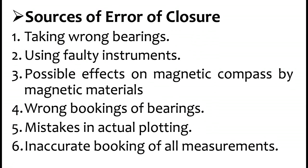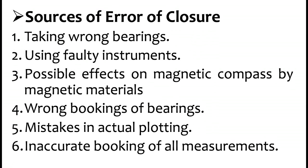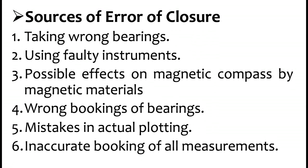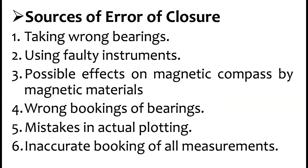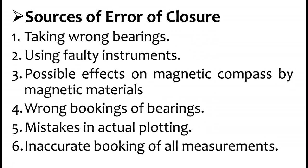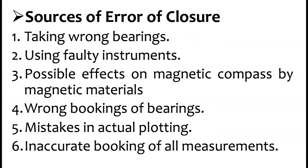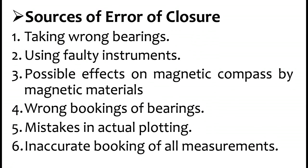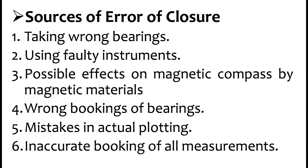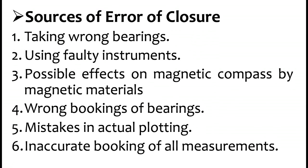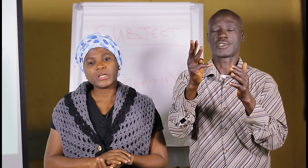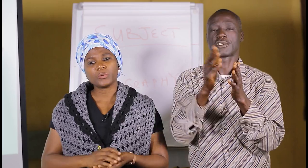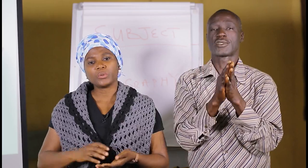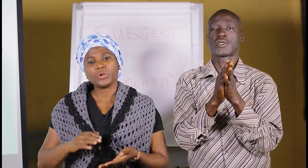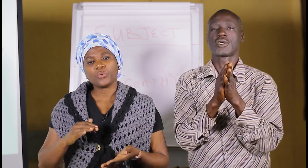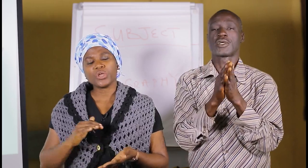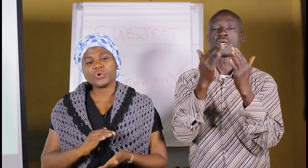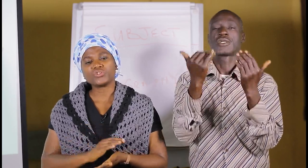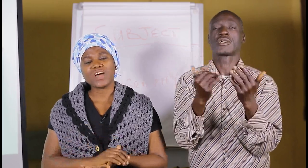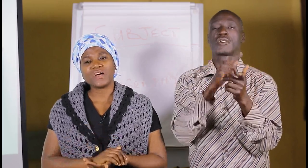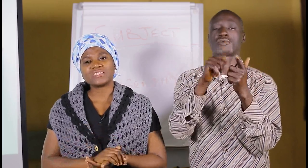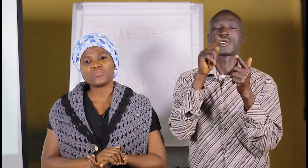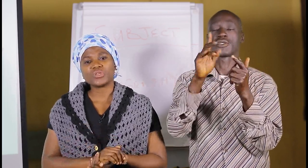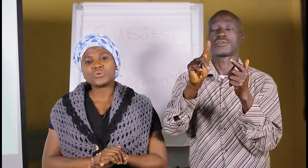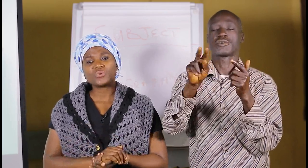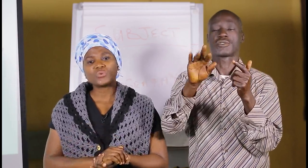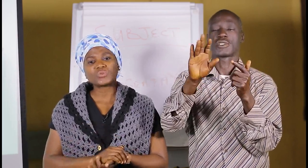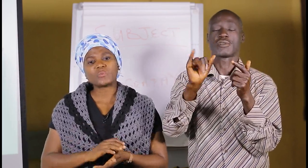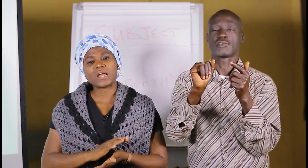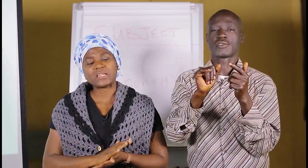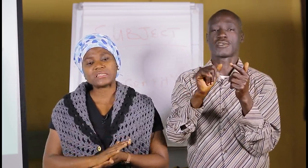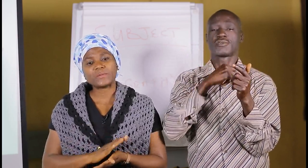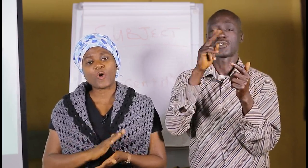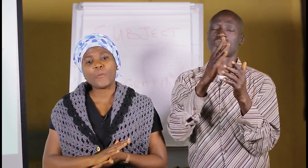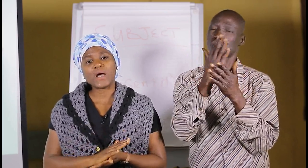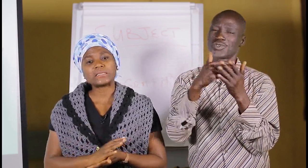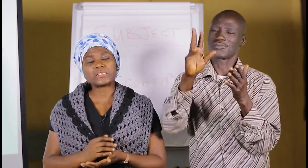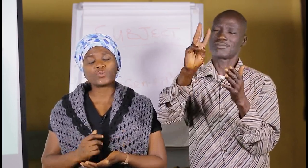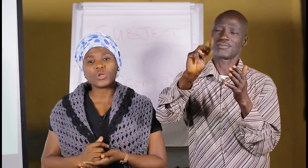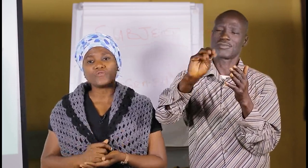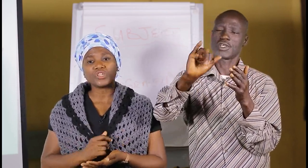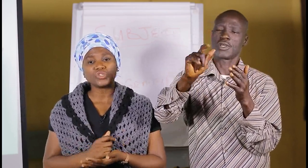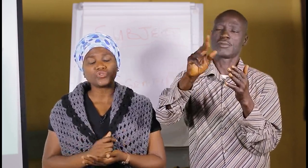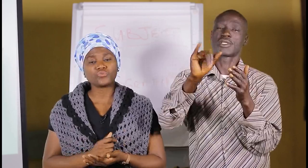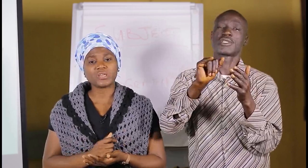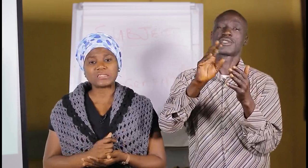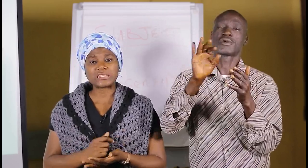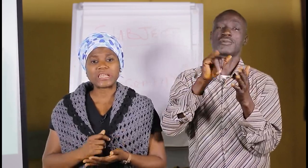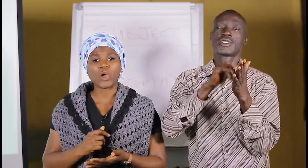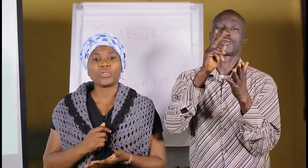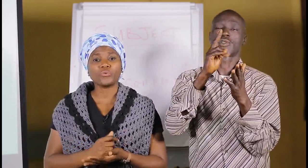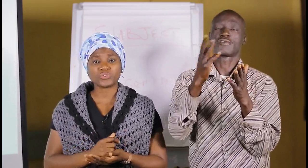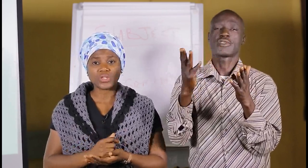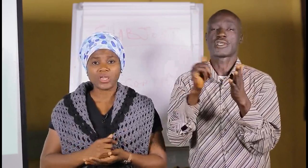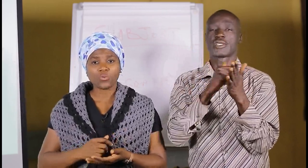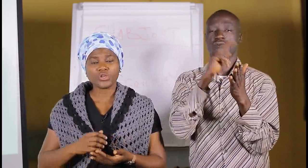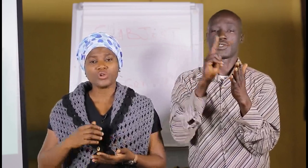magnetic materials. Now, when you're traversing, we use a magnetic compass. It is one of the instruments that